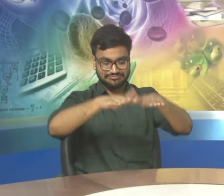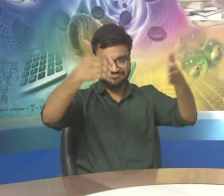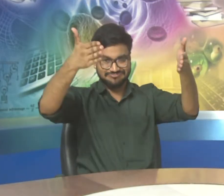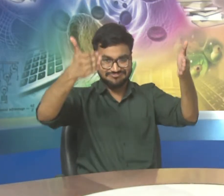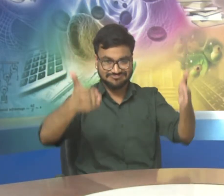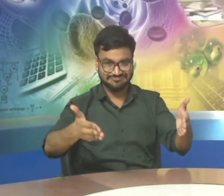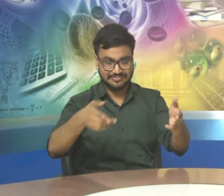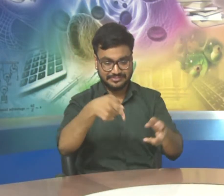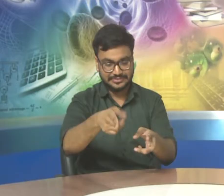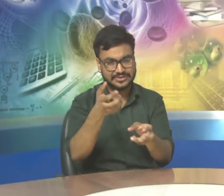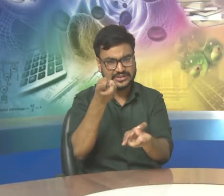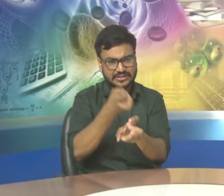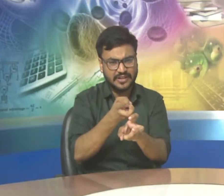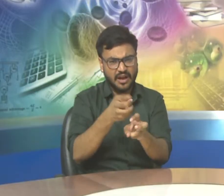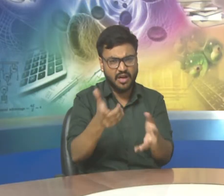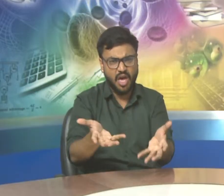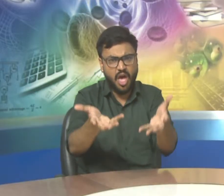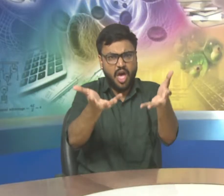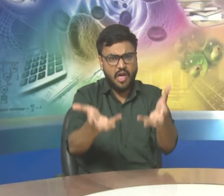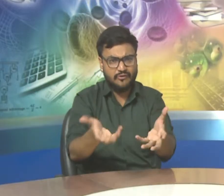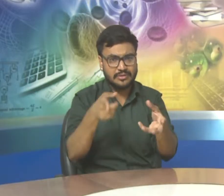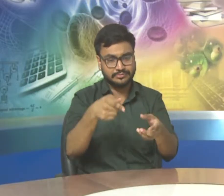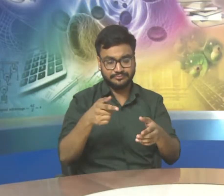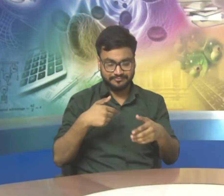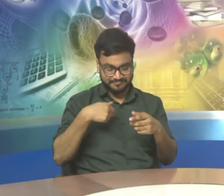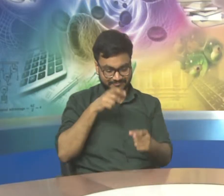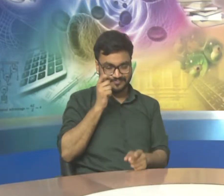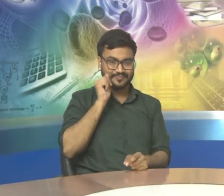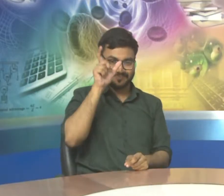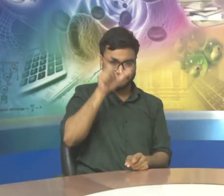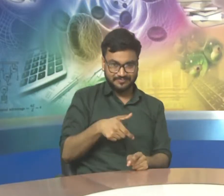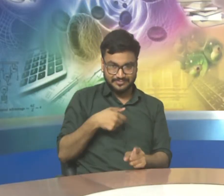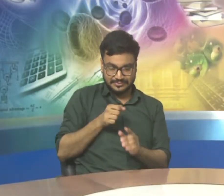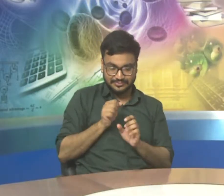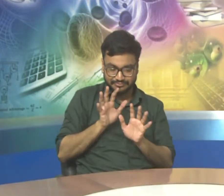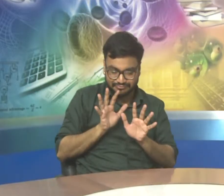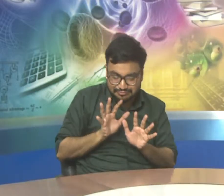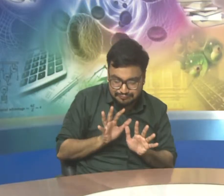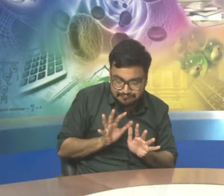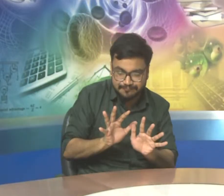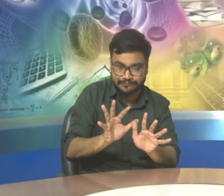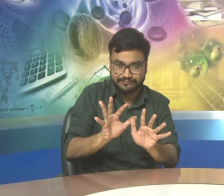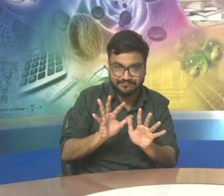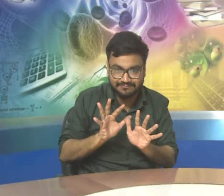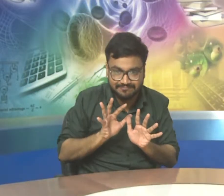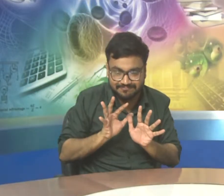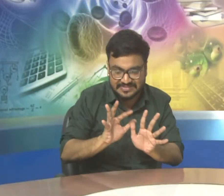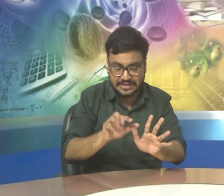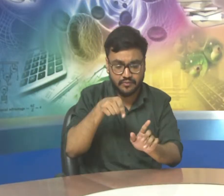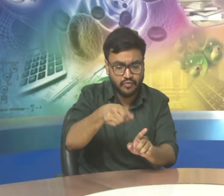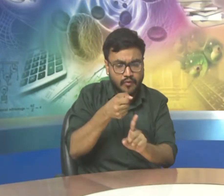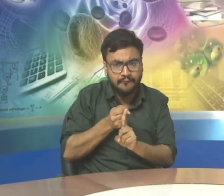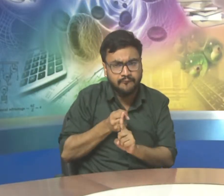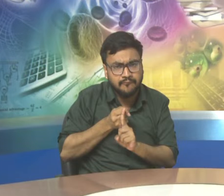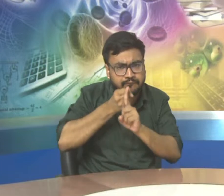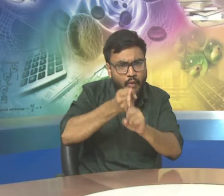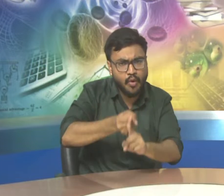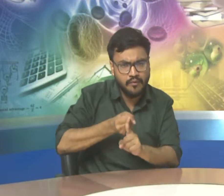And also another example, when you move a chair, the work done in the